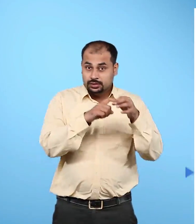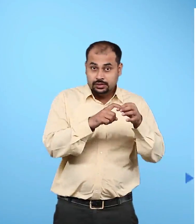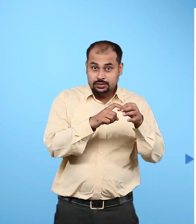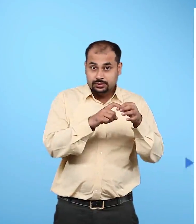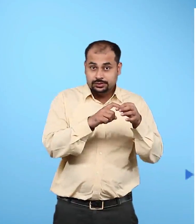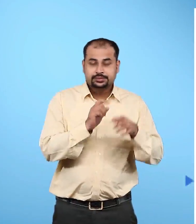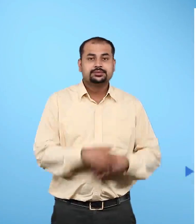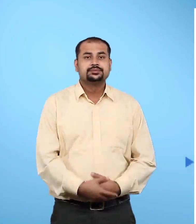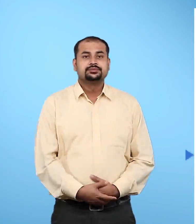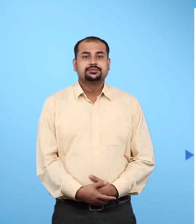Question: